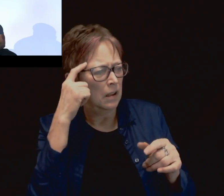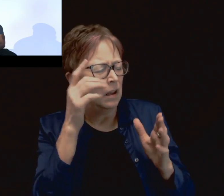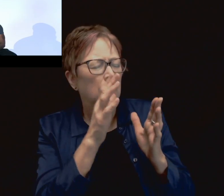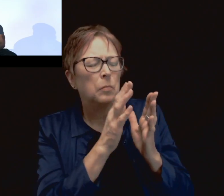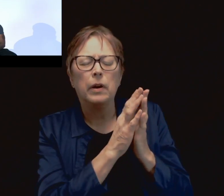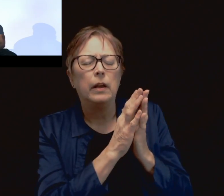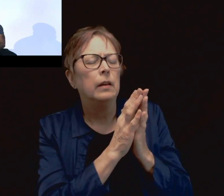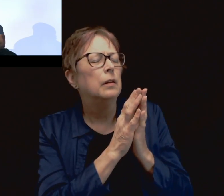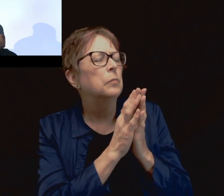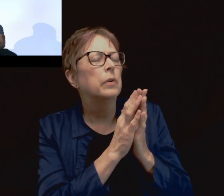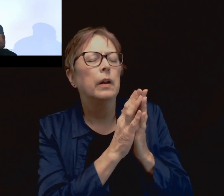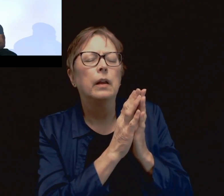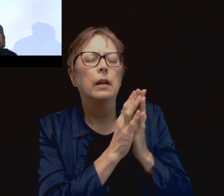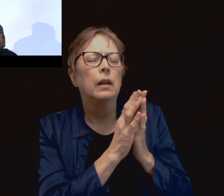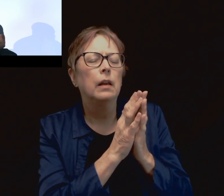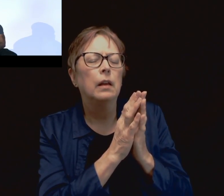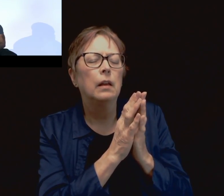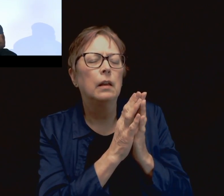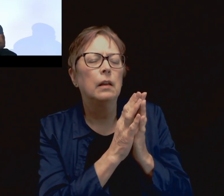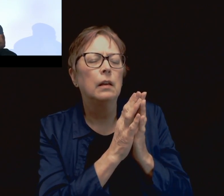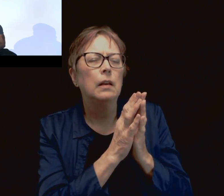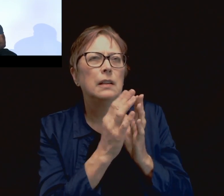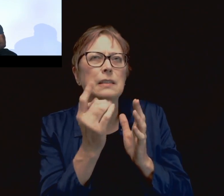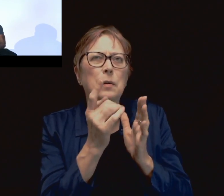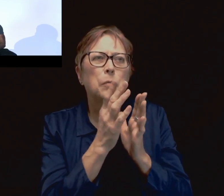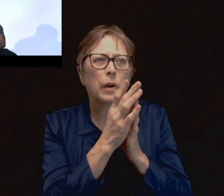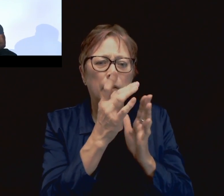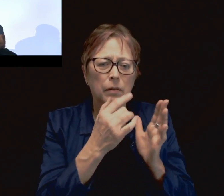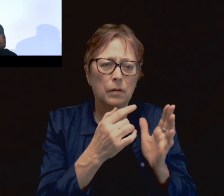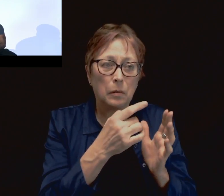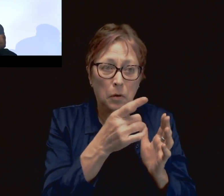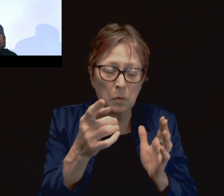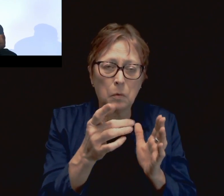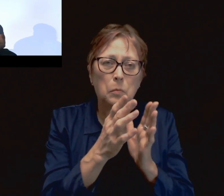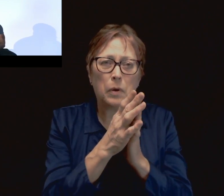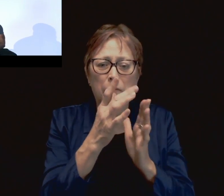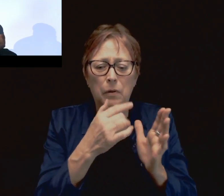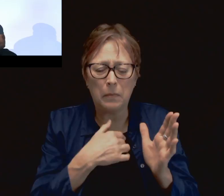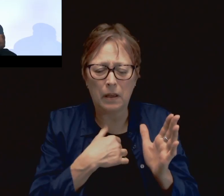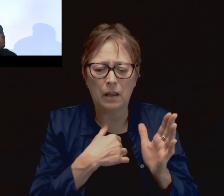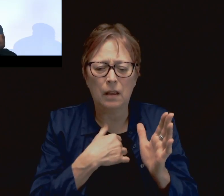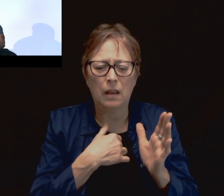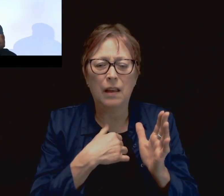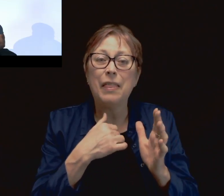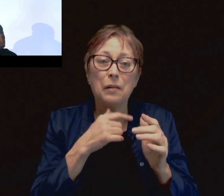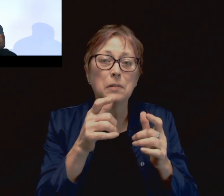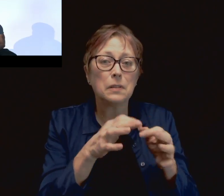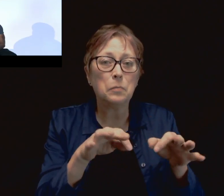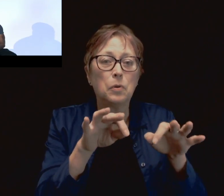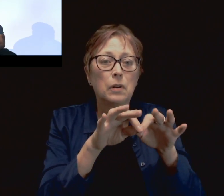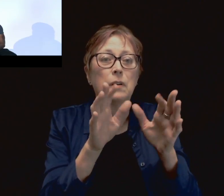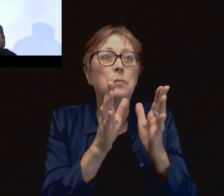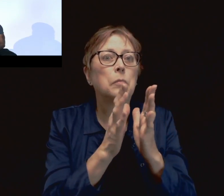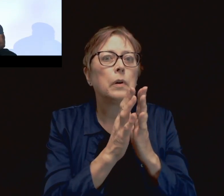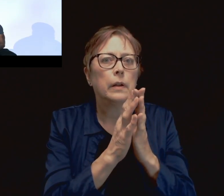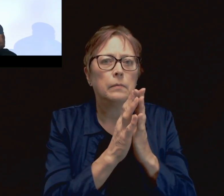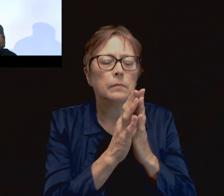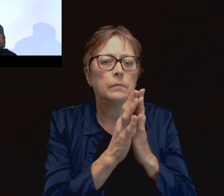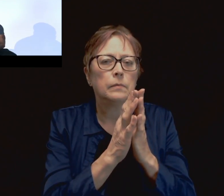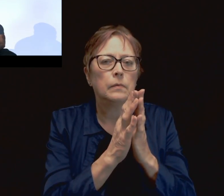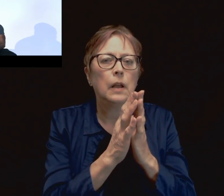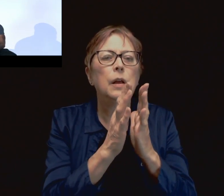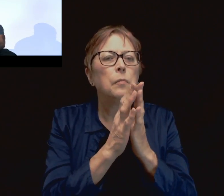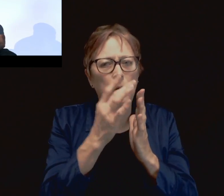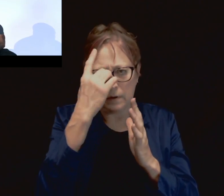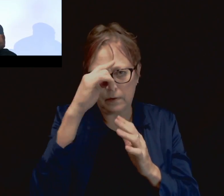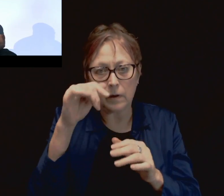pray. Pray for those people. Somebody pray for you, somebody pray for me. A lot of people pray for me, and that was the big thing. But to